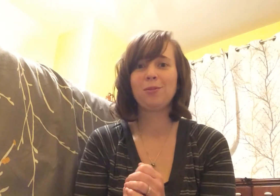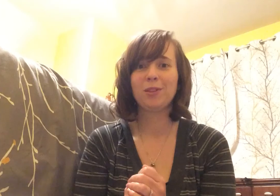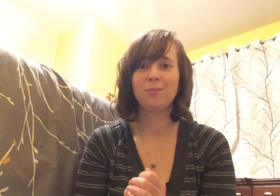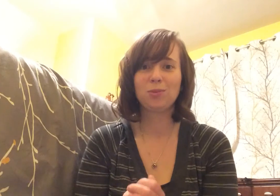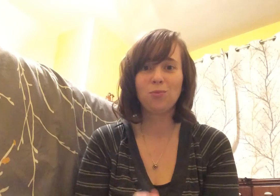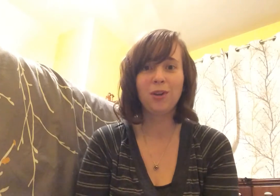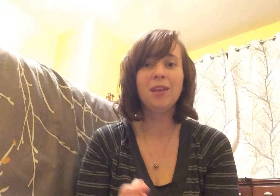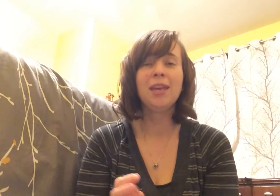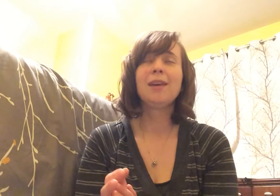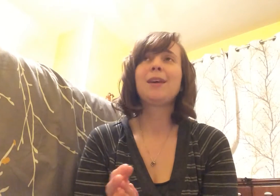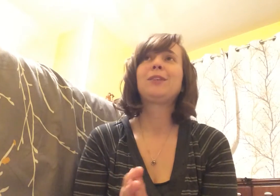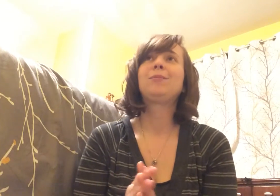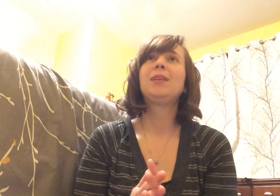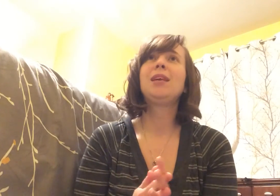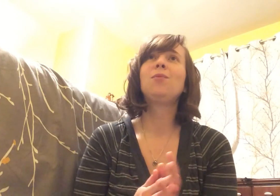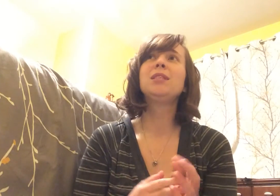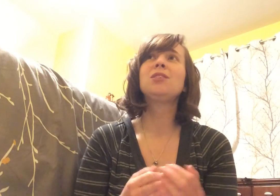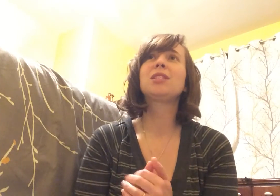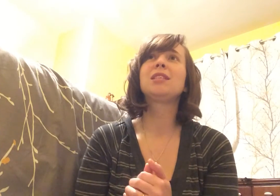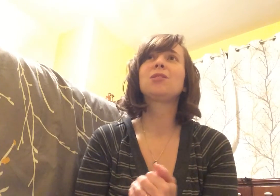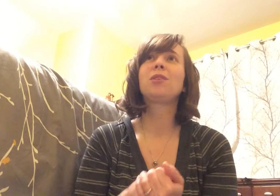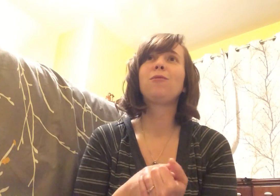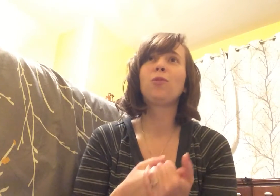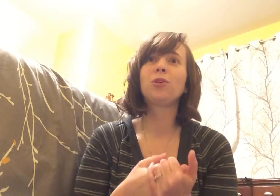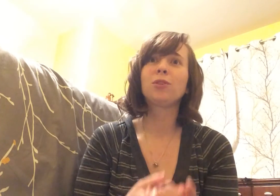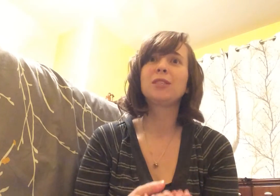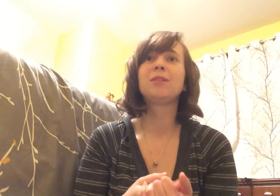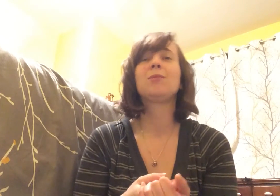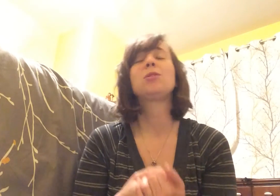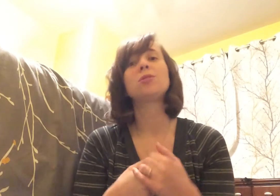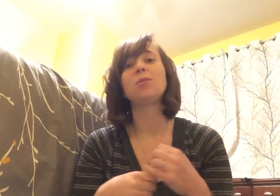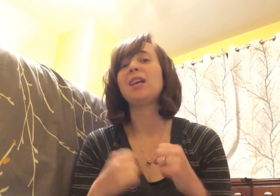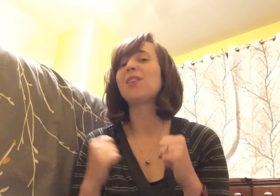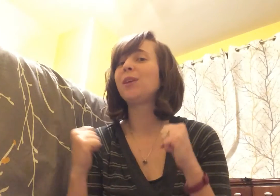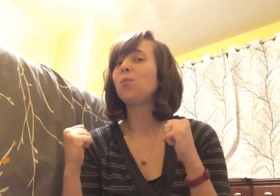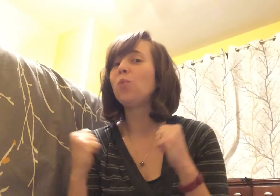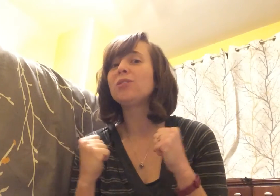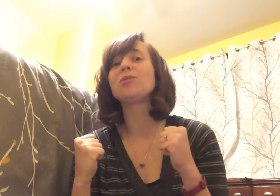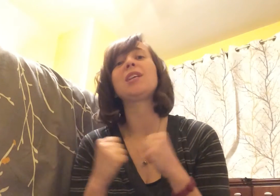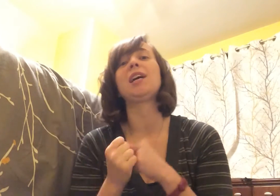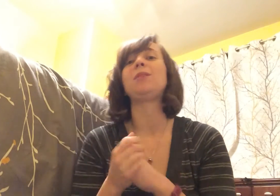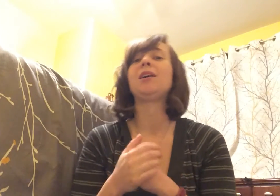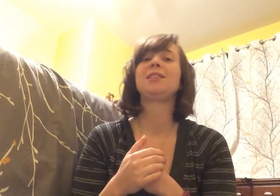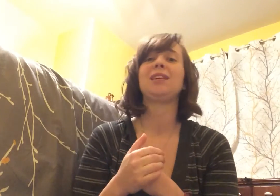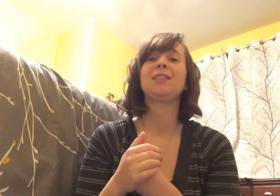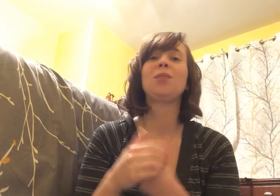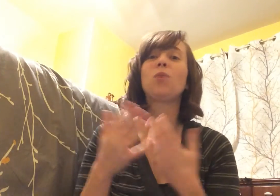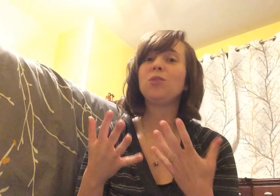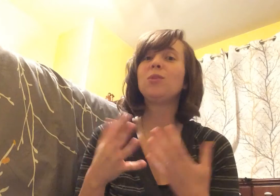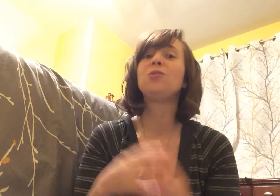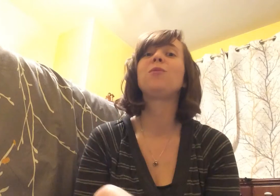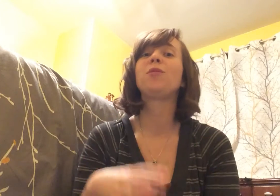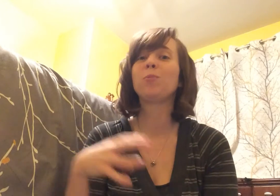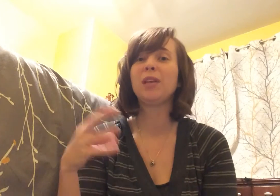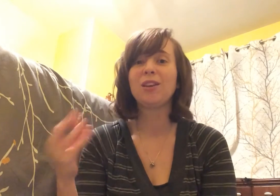about them as well. And it wasn't just necessarily for Christmas. It was also a lot of like wintertime kind of signs, like what you would do if you were playing